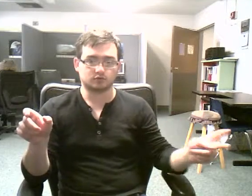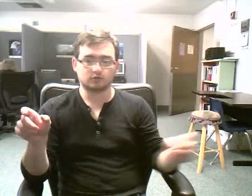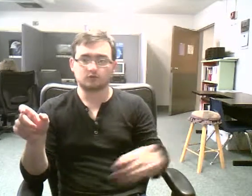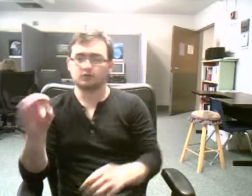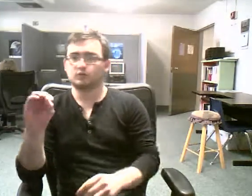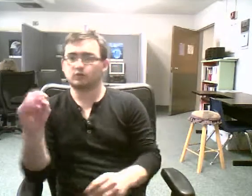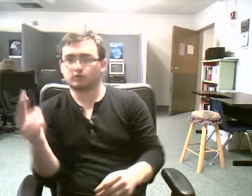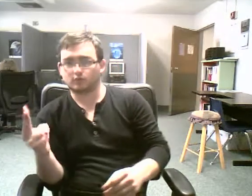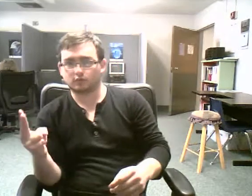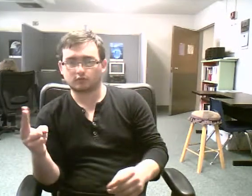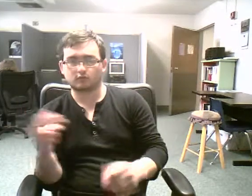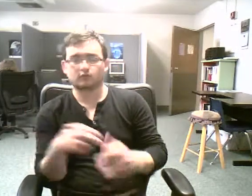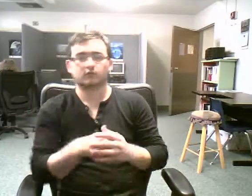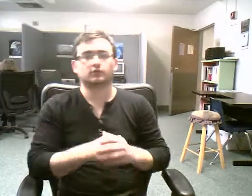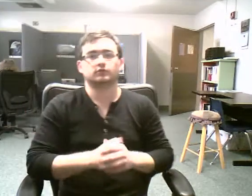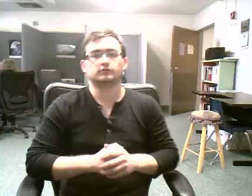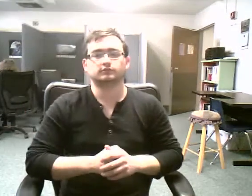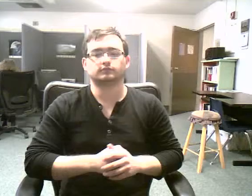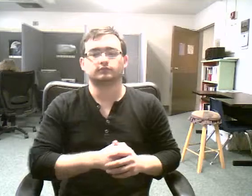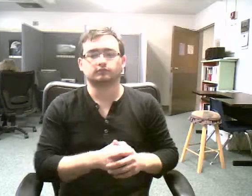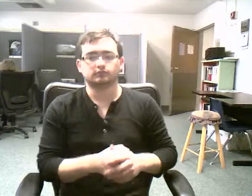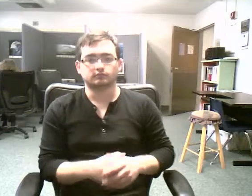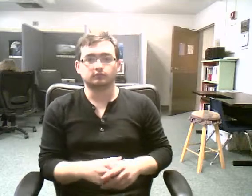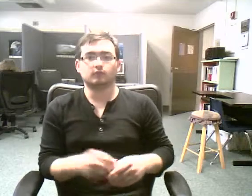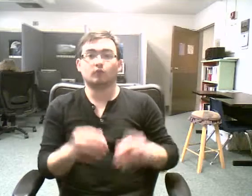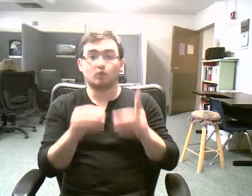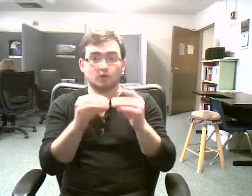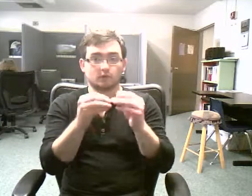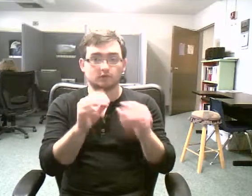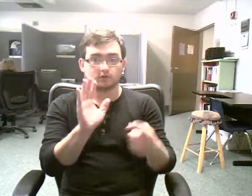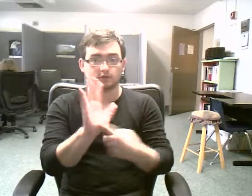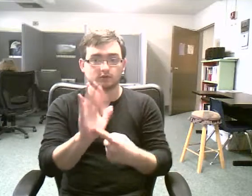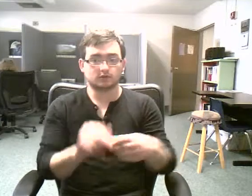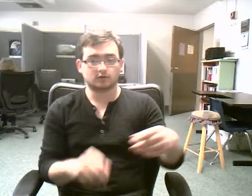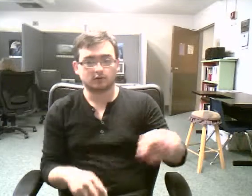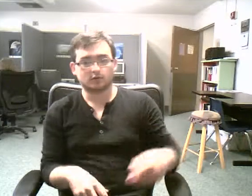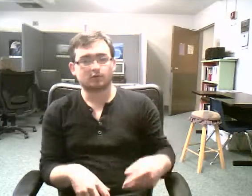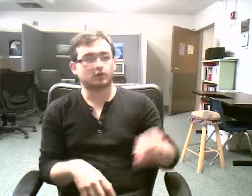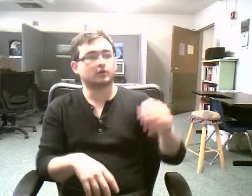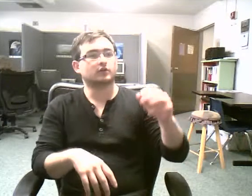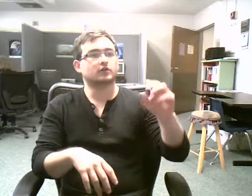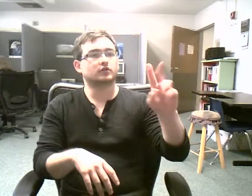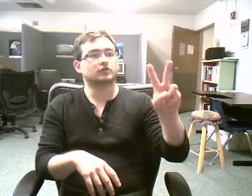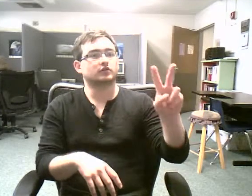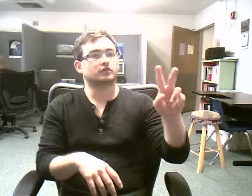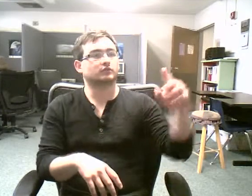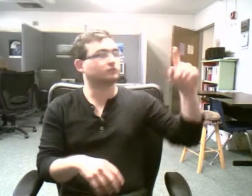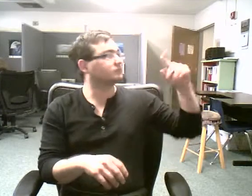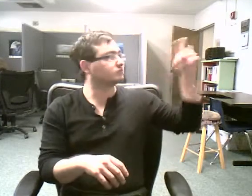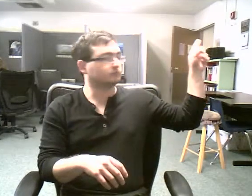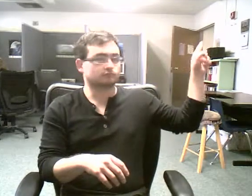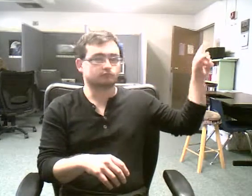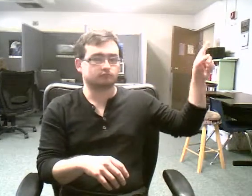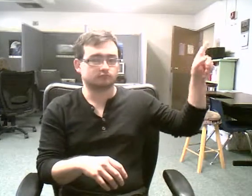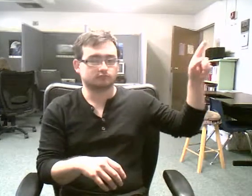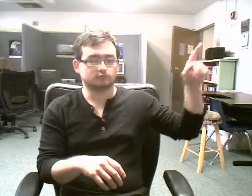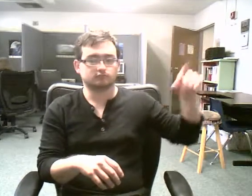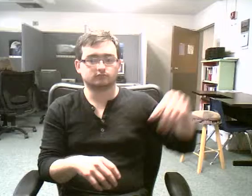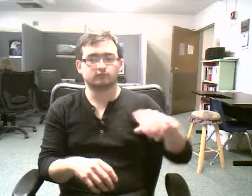Another example is mercury oxide. Now mercury oxide does decompose with heating. Strong heating of mercury oxide breaks it down into mercury, a